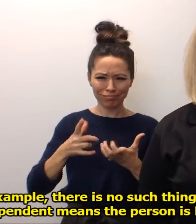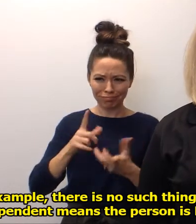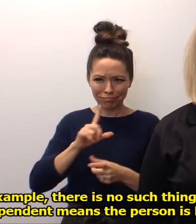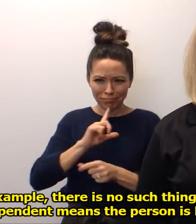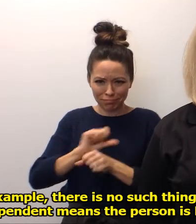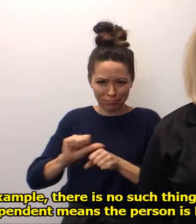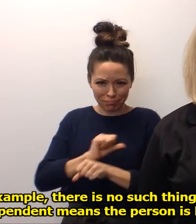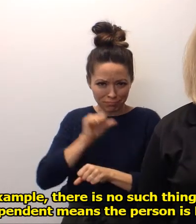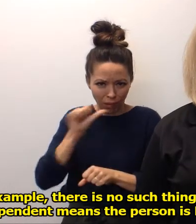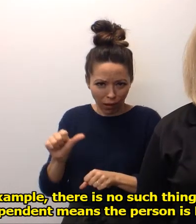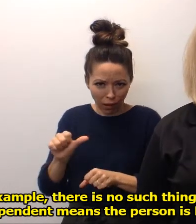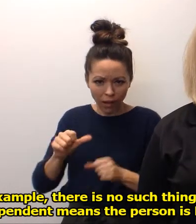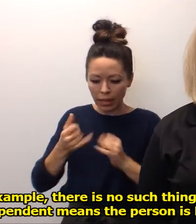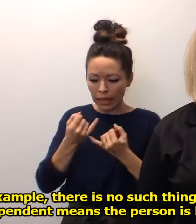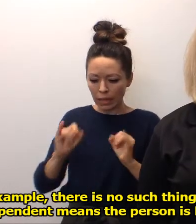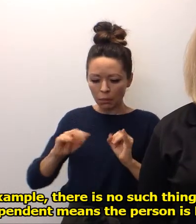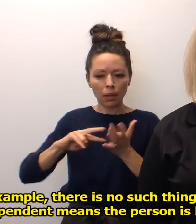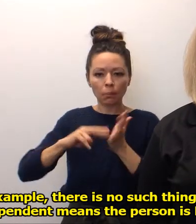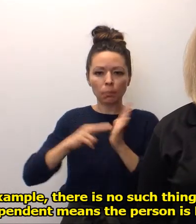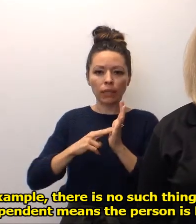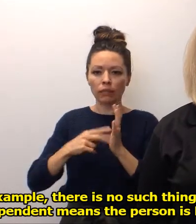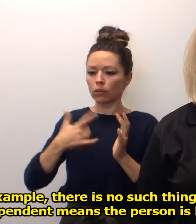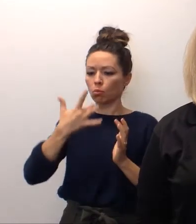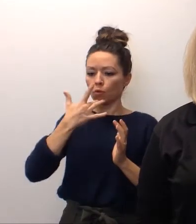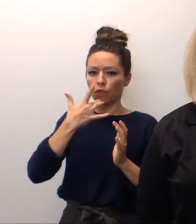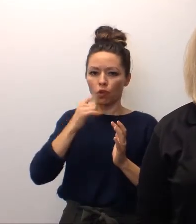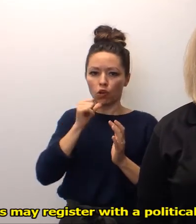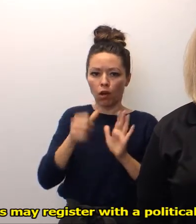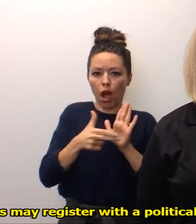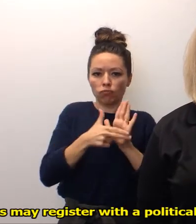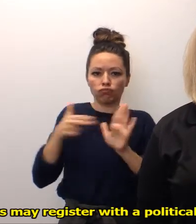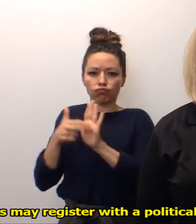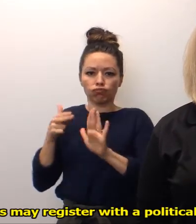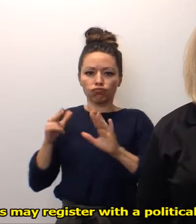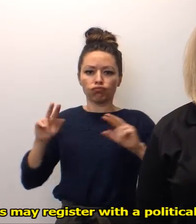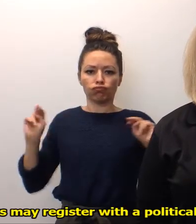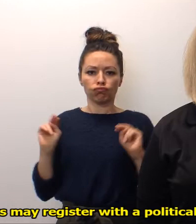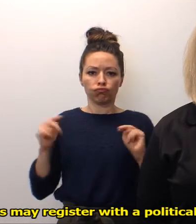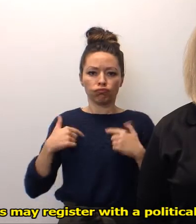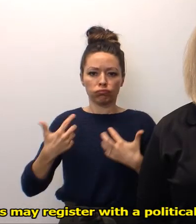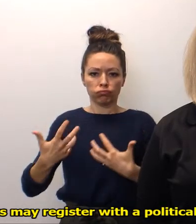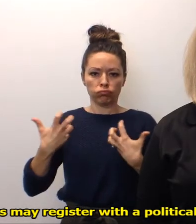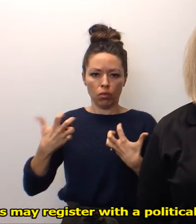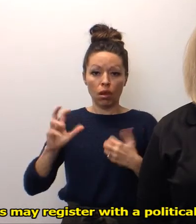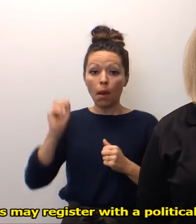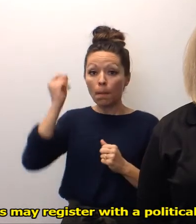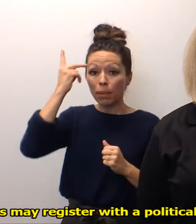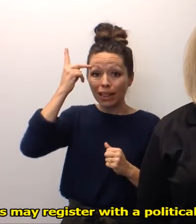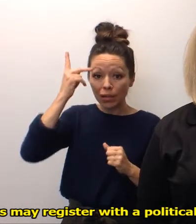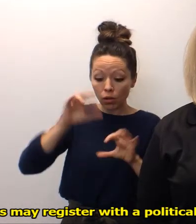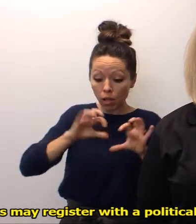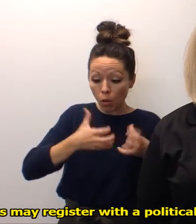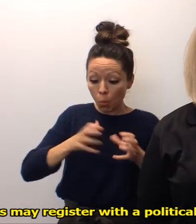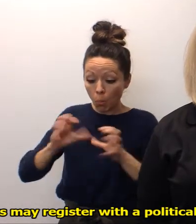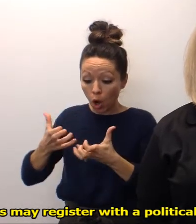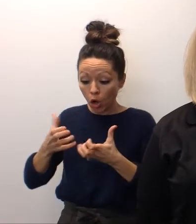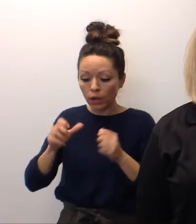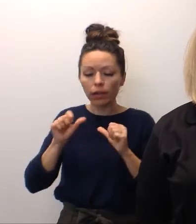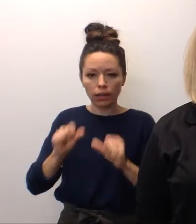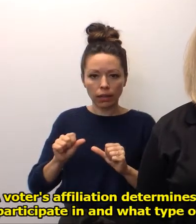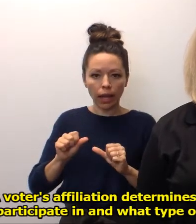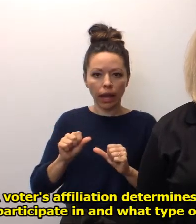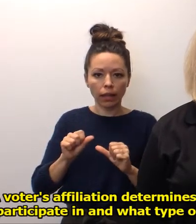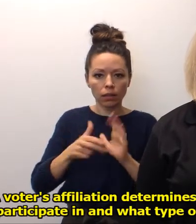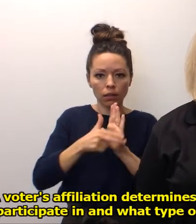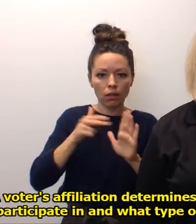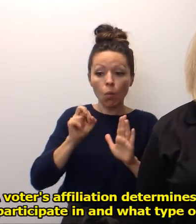Independent means the person is non-party affiliated. Voters may register with a political party or as independent.